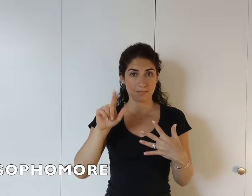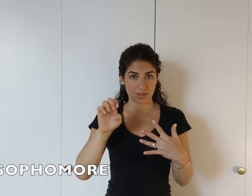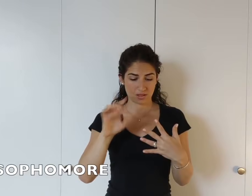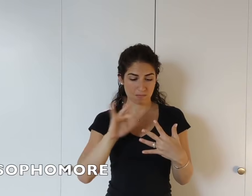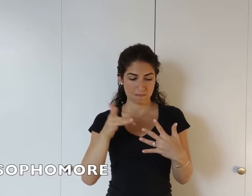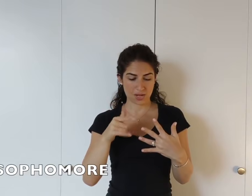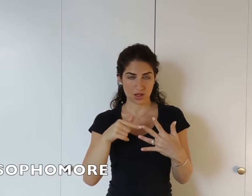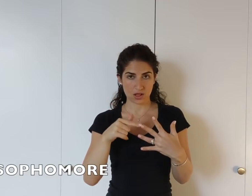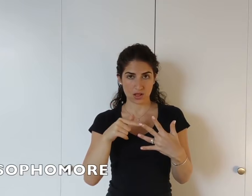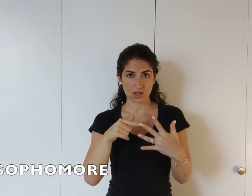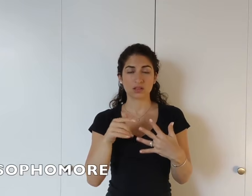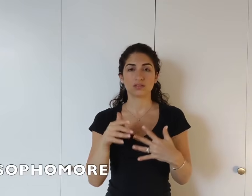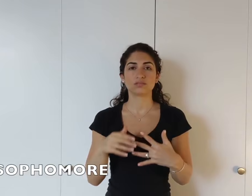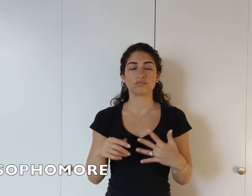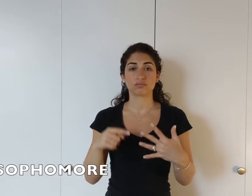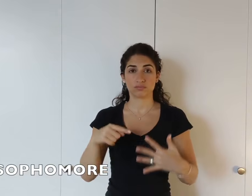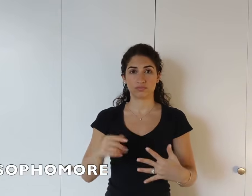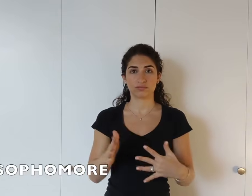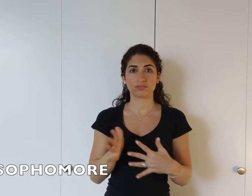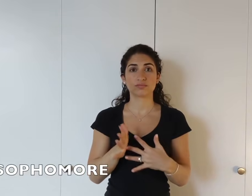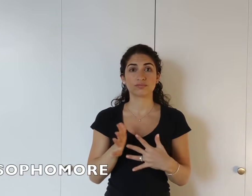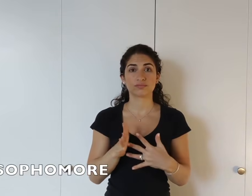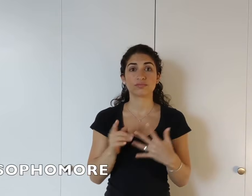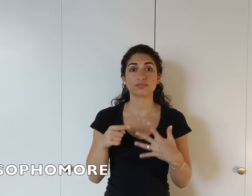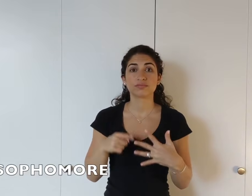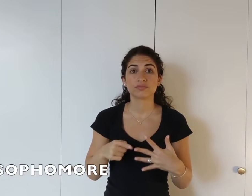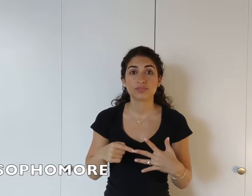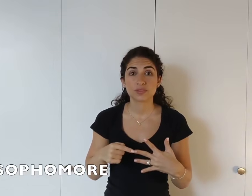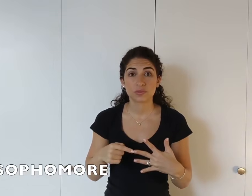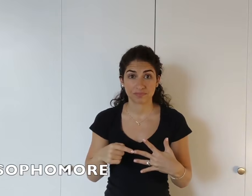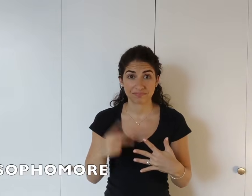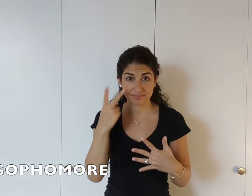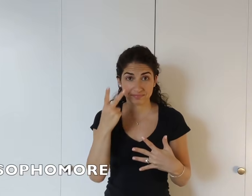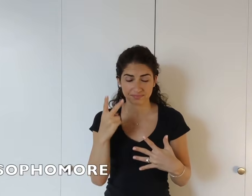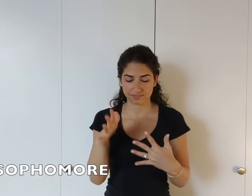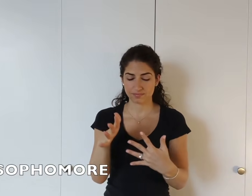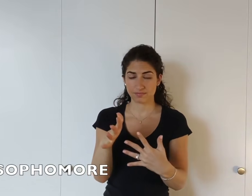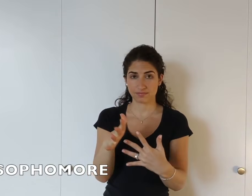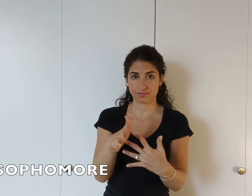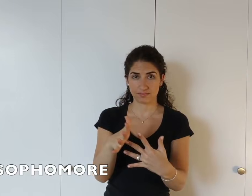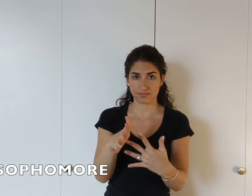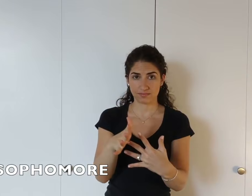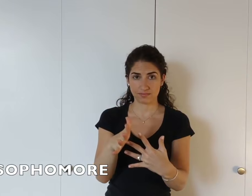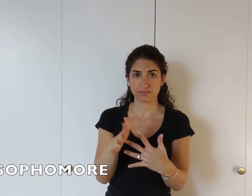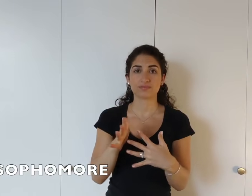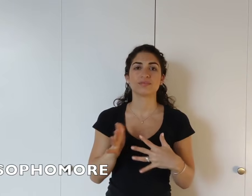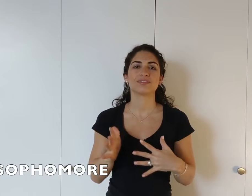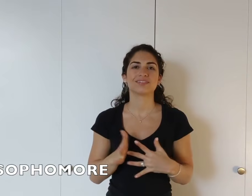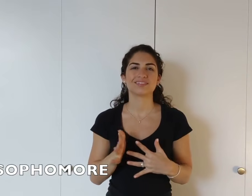That middle finger now is touching the palm. Sophomore. See that? Sophomore.